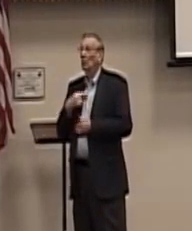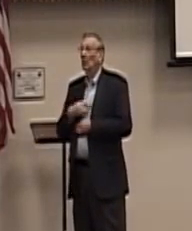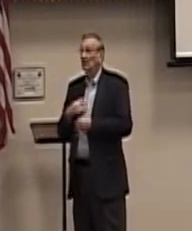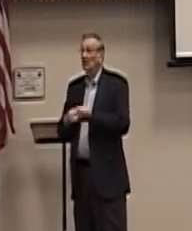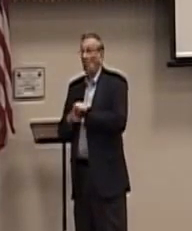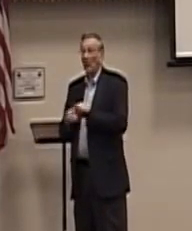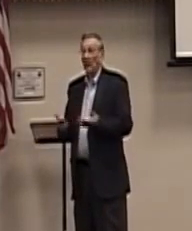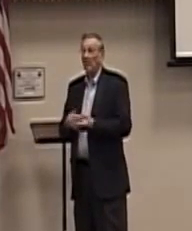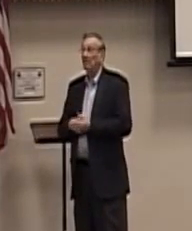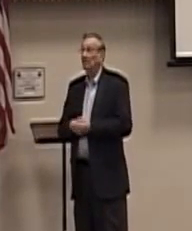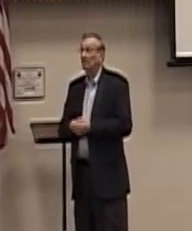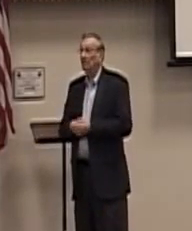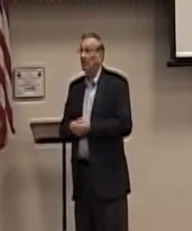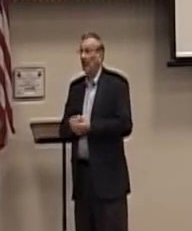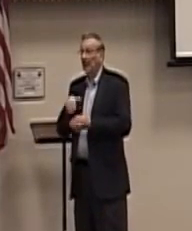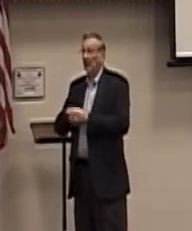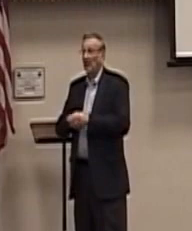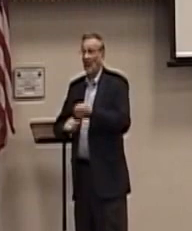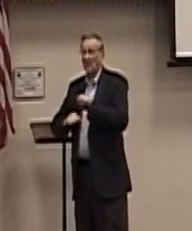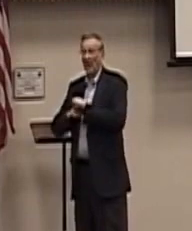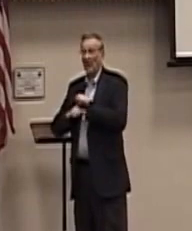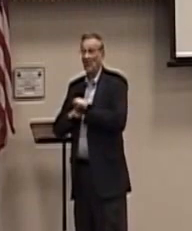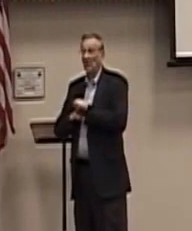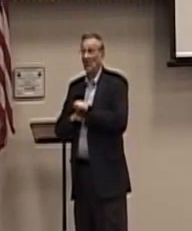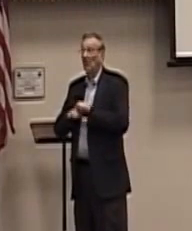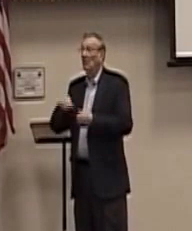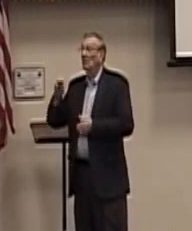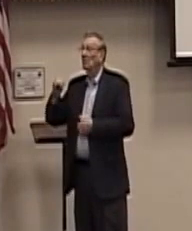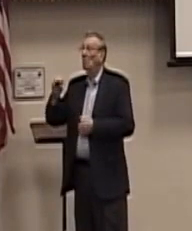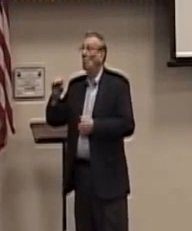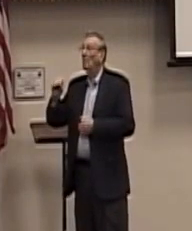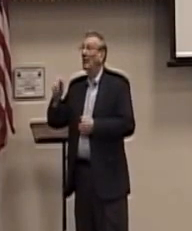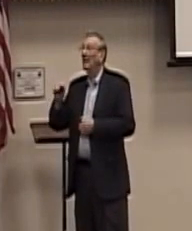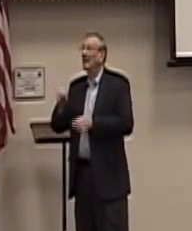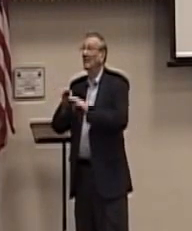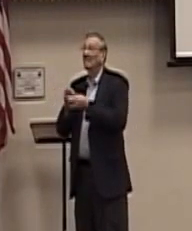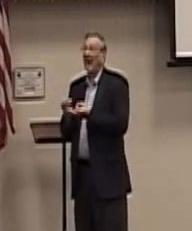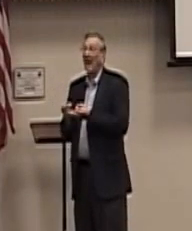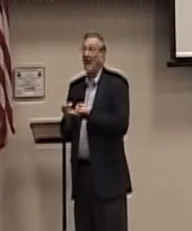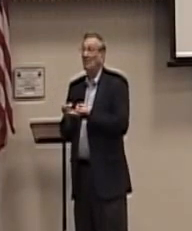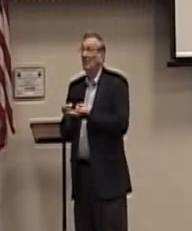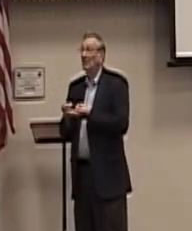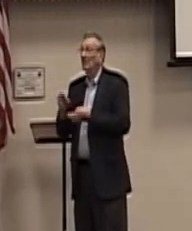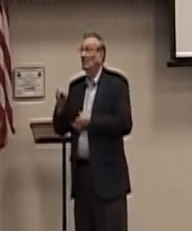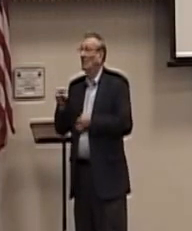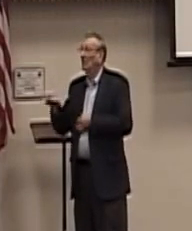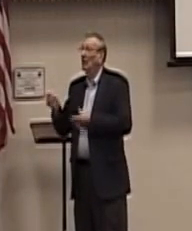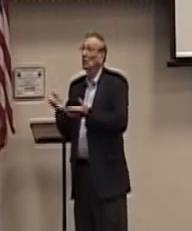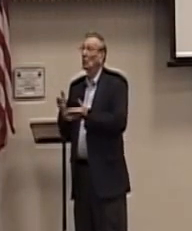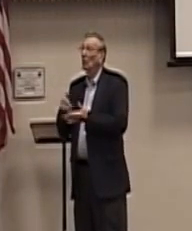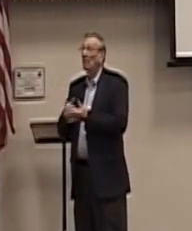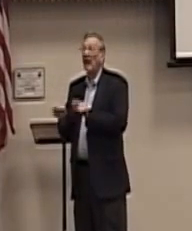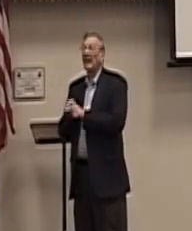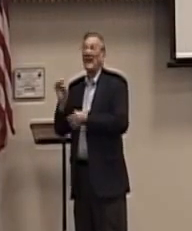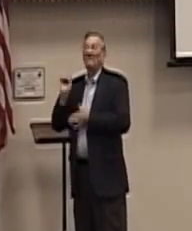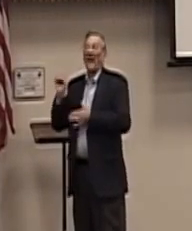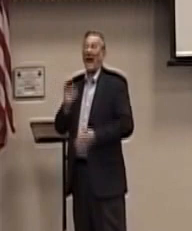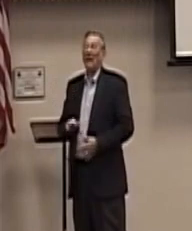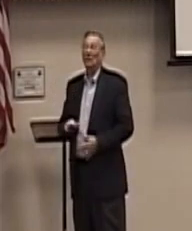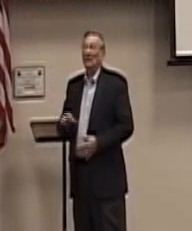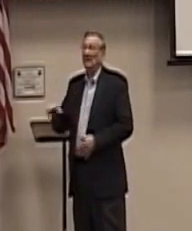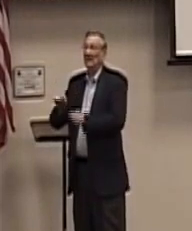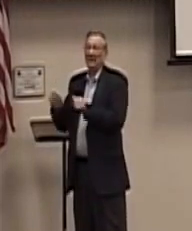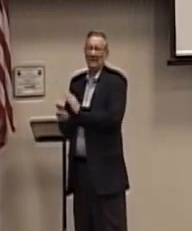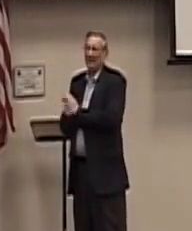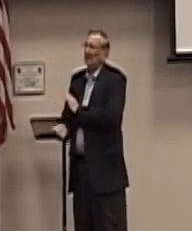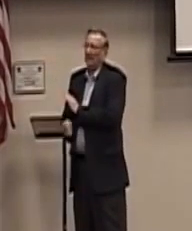support and are sponsors of are the Molina family. Israel Molina serves primarily in the area of an evangelist. That's the area of his